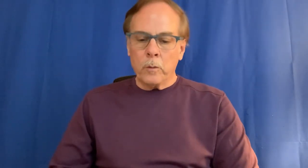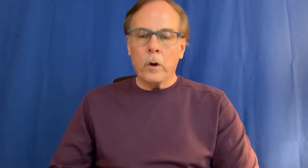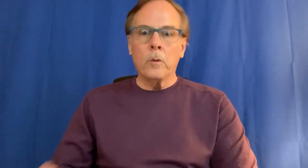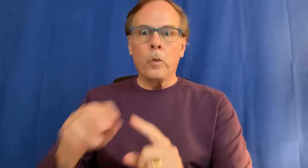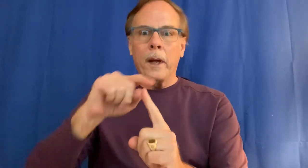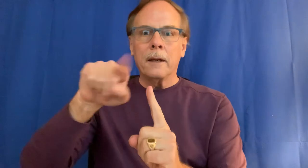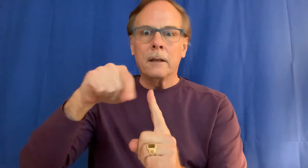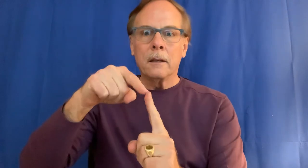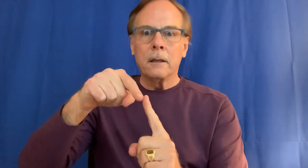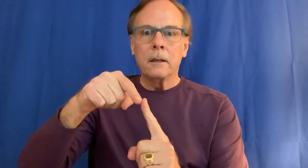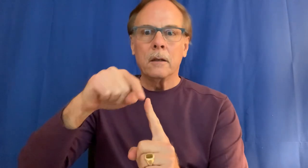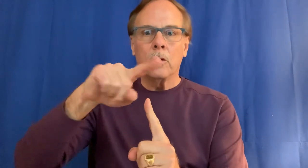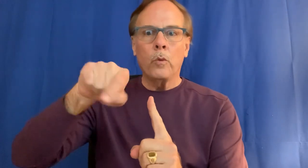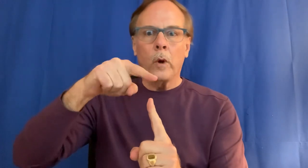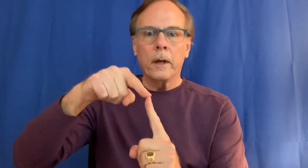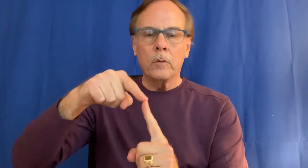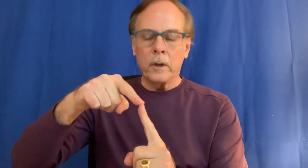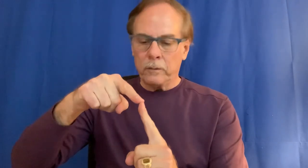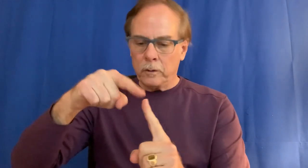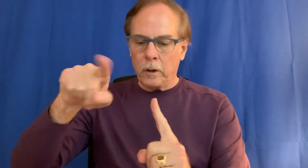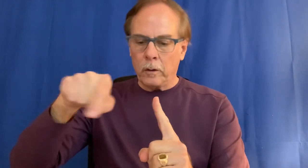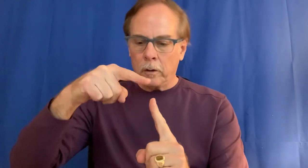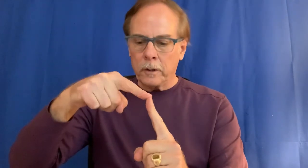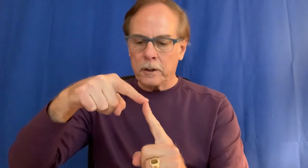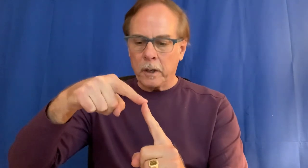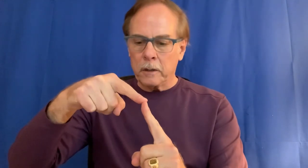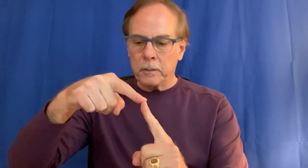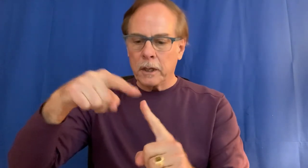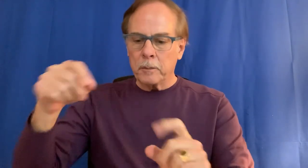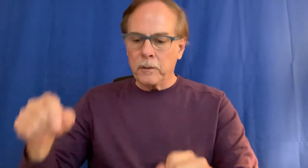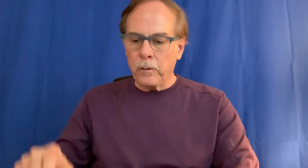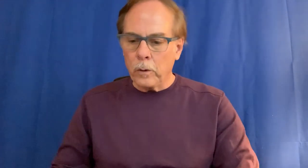281, when we've learned this sign before.